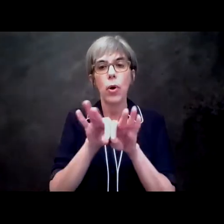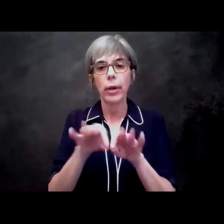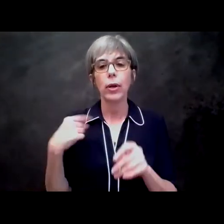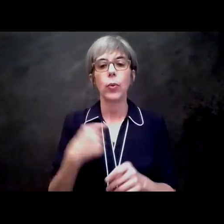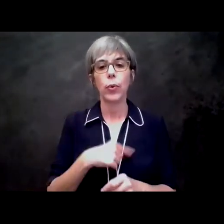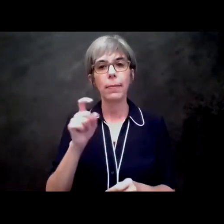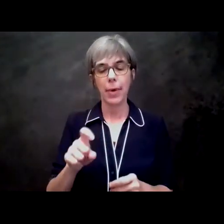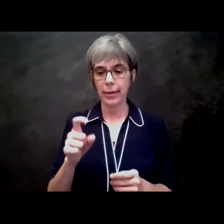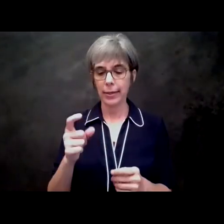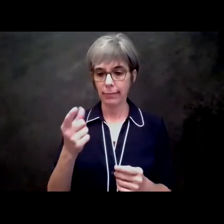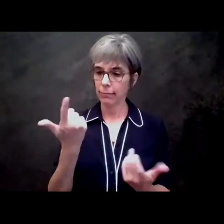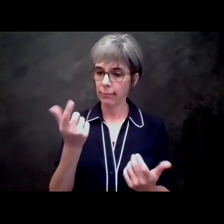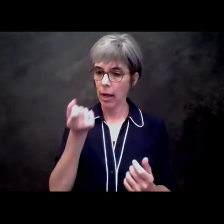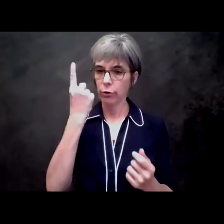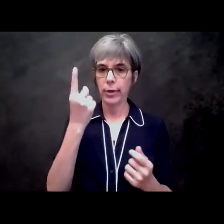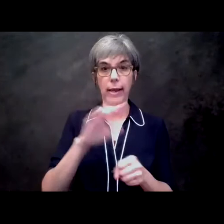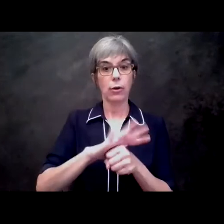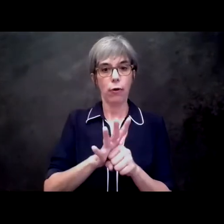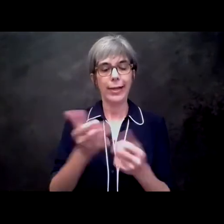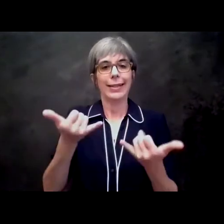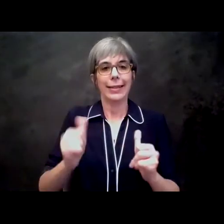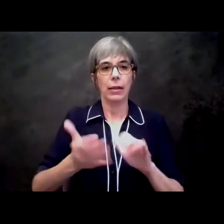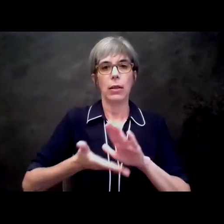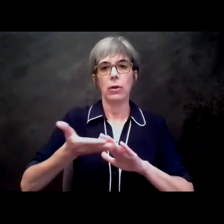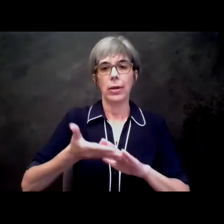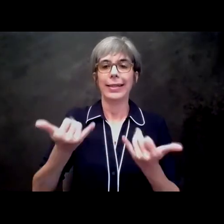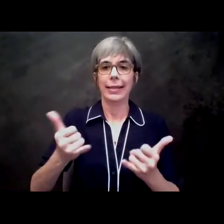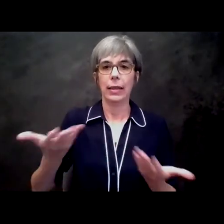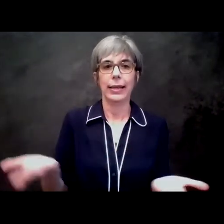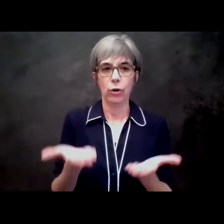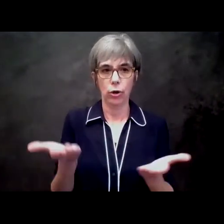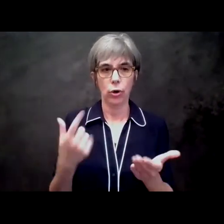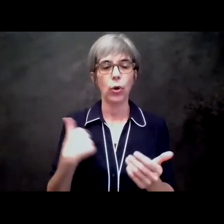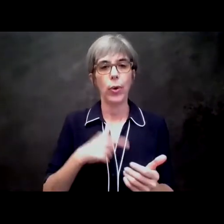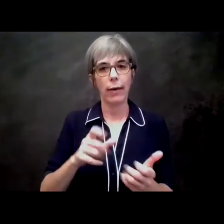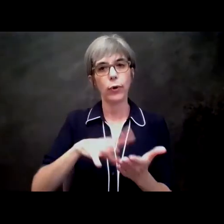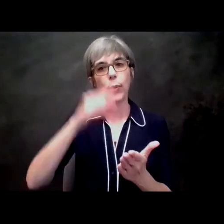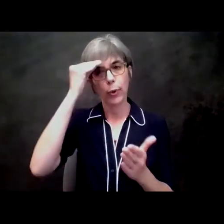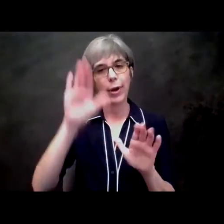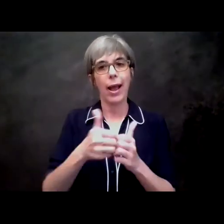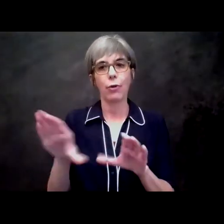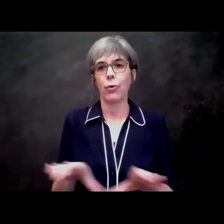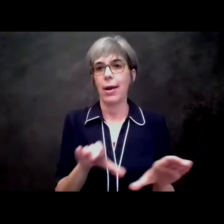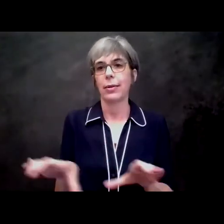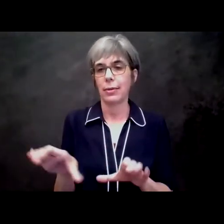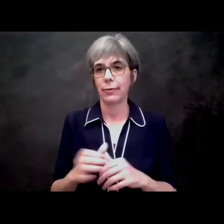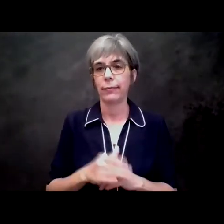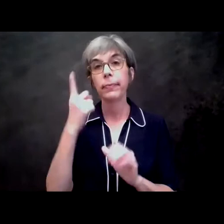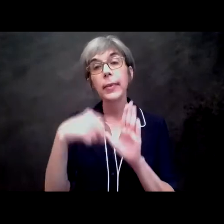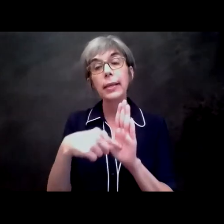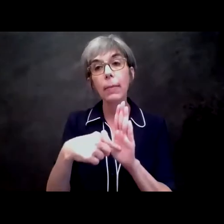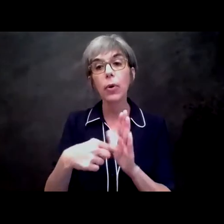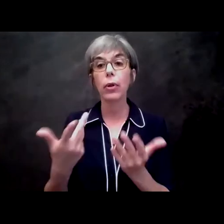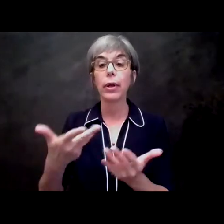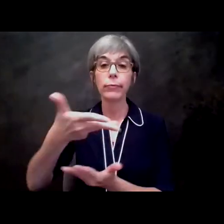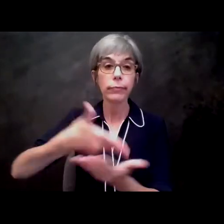coexist with COVID. And of course, that means that we have to limit our interactions